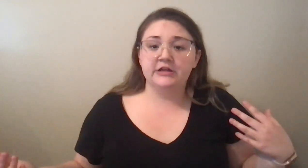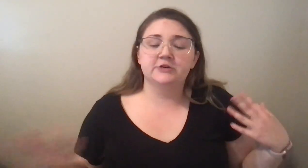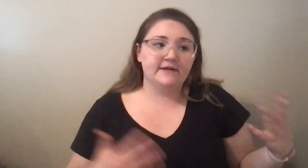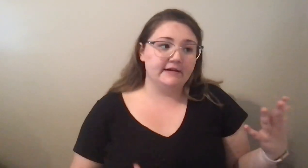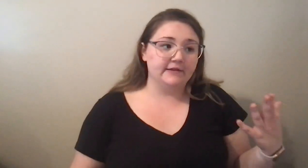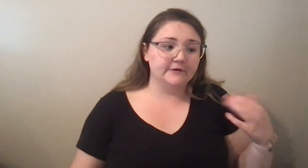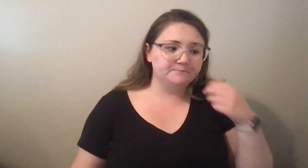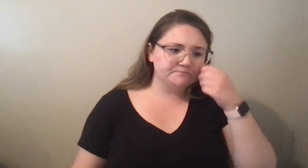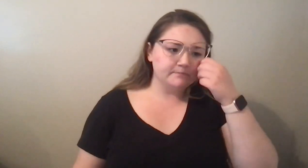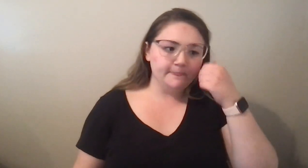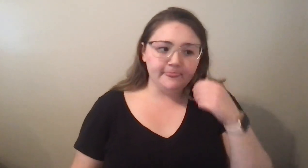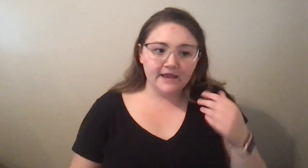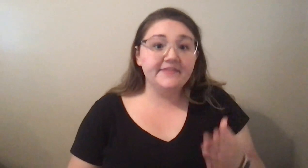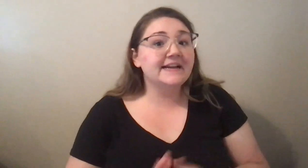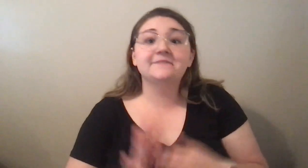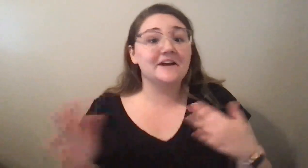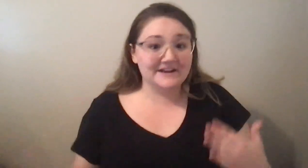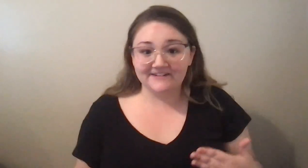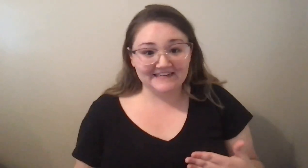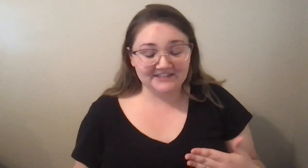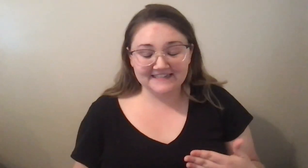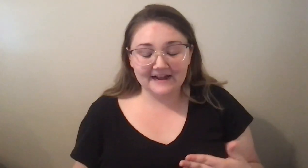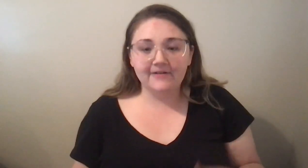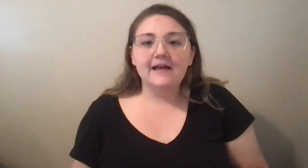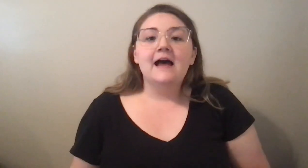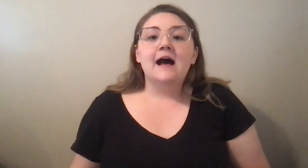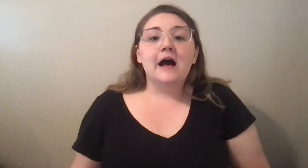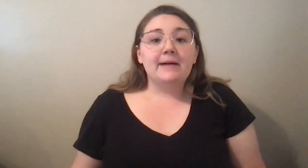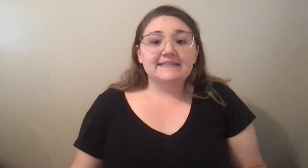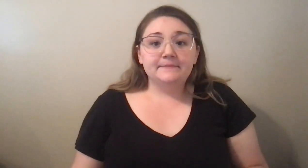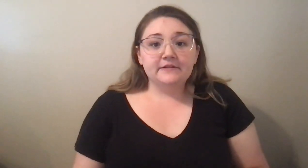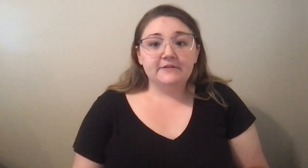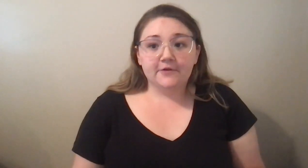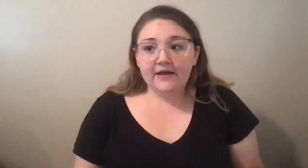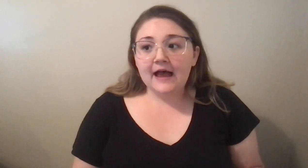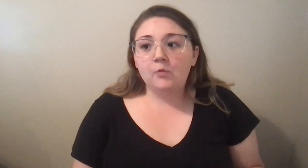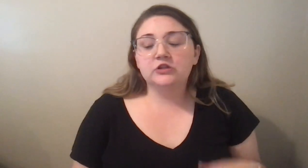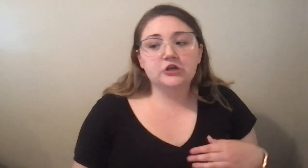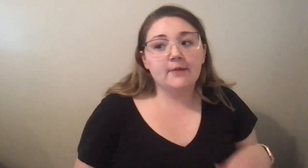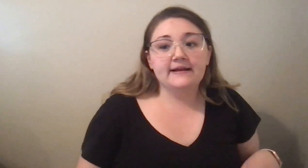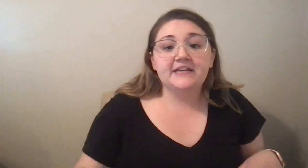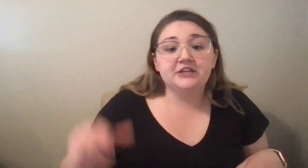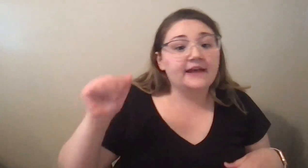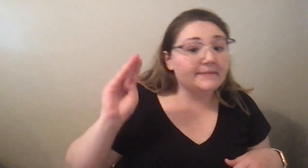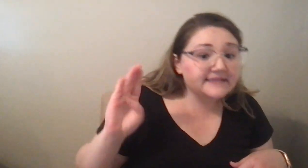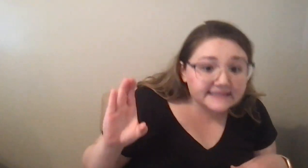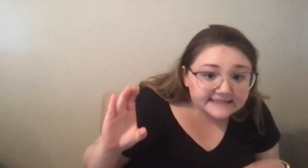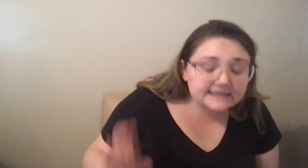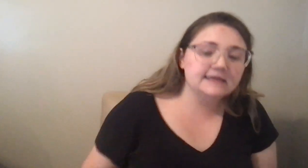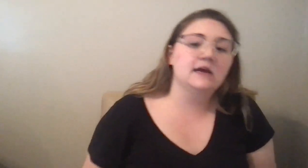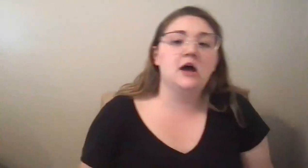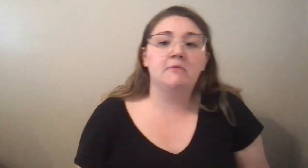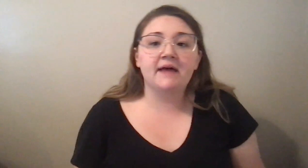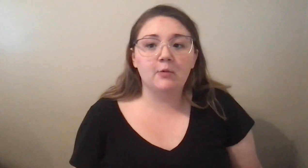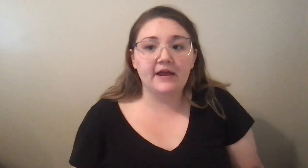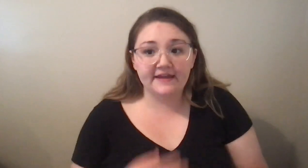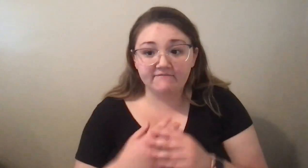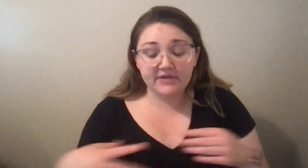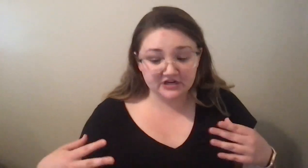ASL knowledge or very little, then it's a very different teaching style. I typically, for that, will start by teaching the ABCs. That way they